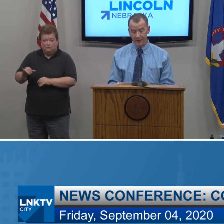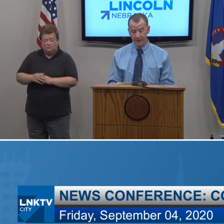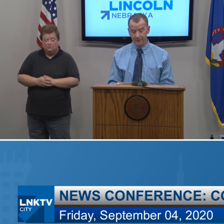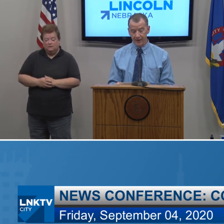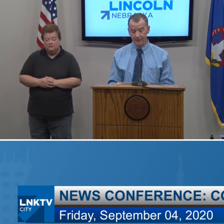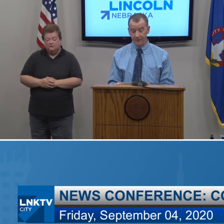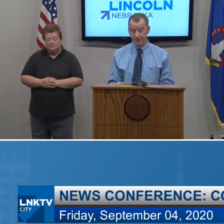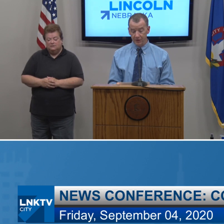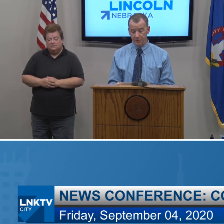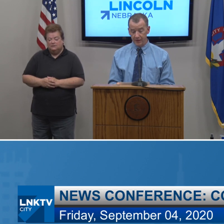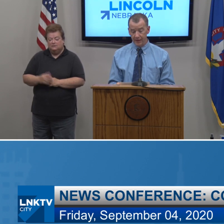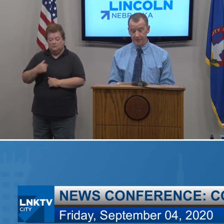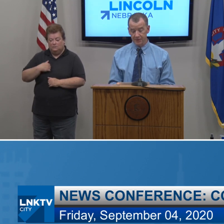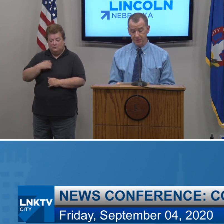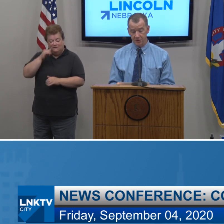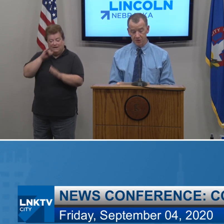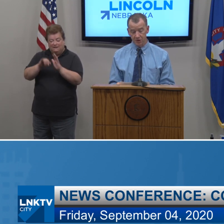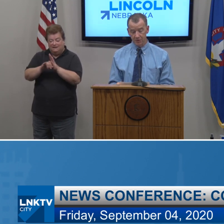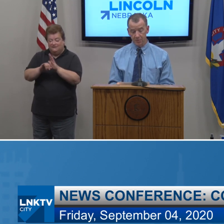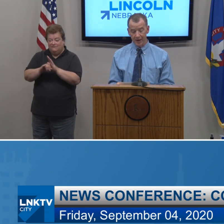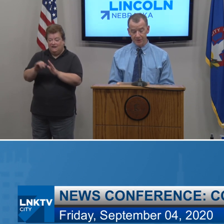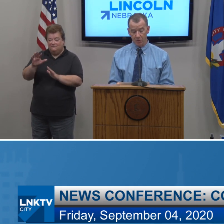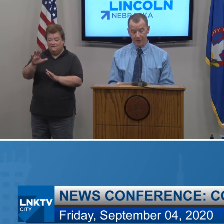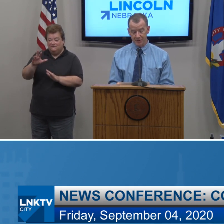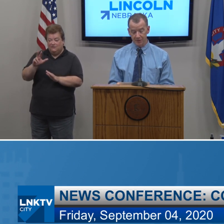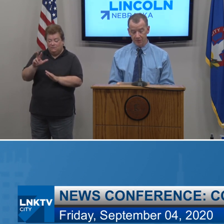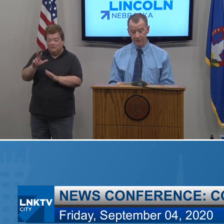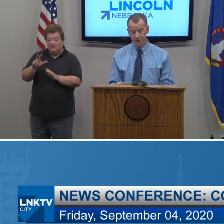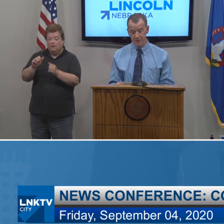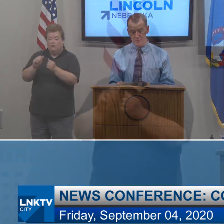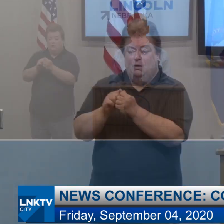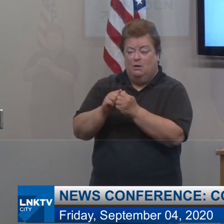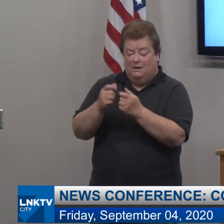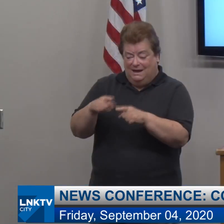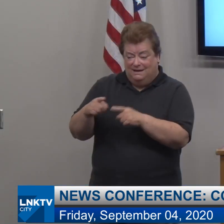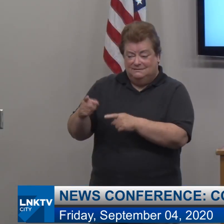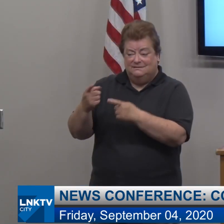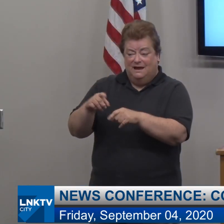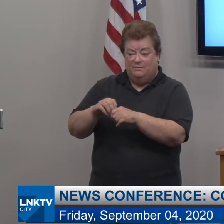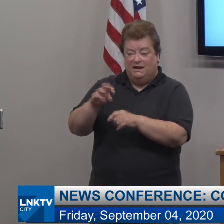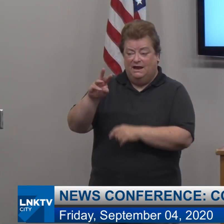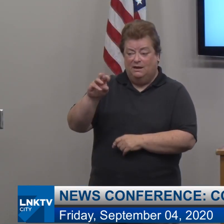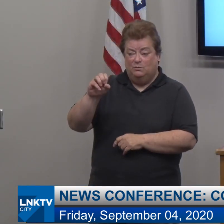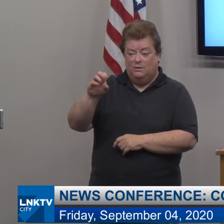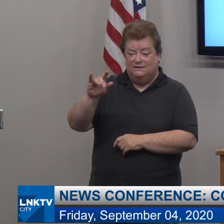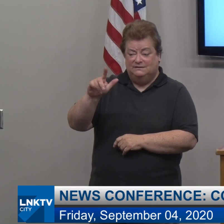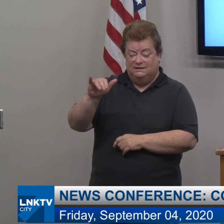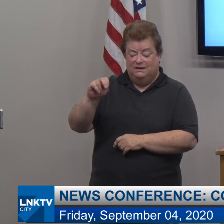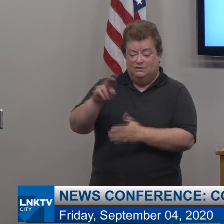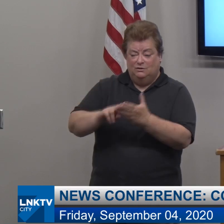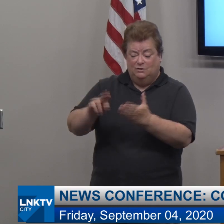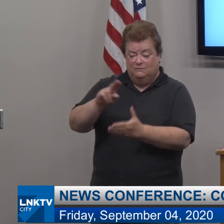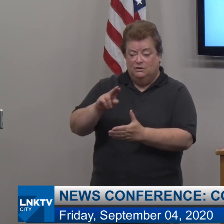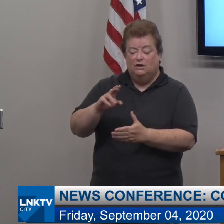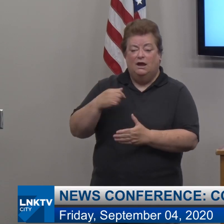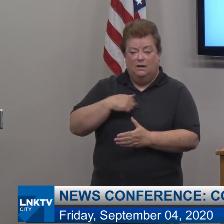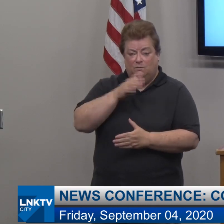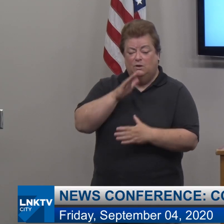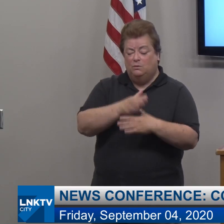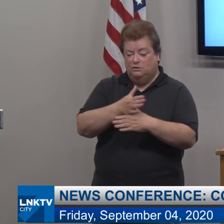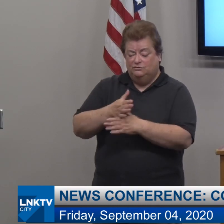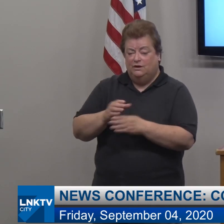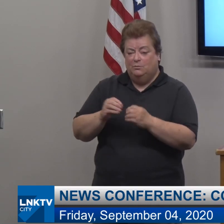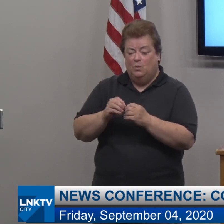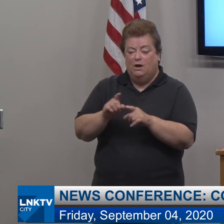have identified 53 cases associated with Nebraska Wesleyan University, and we will share more information as further investigations